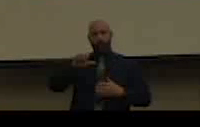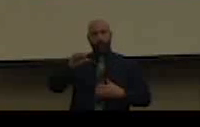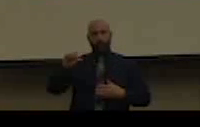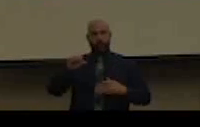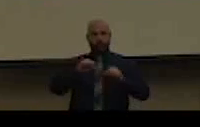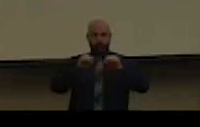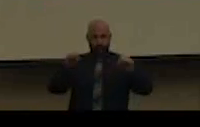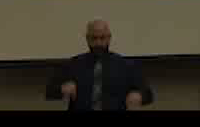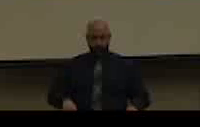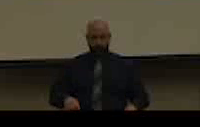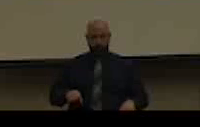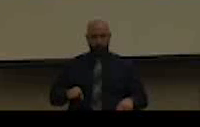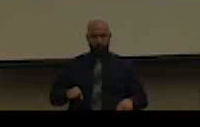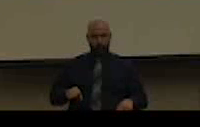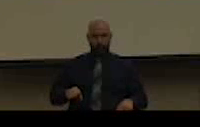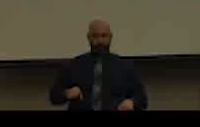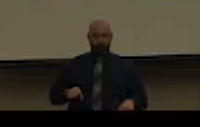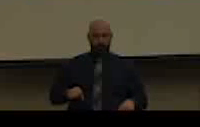not.